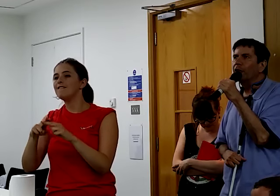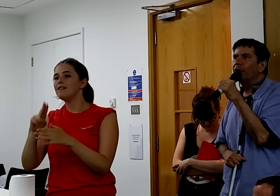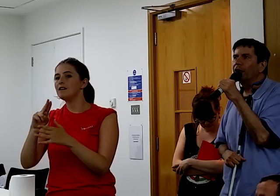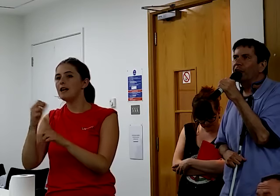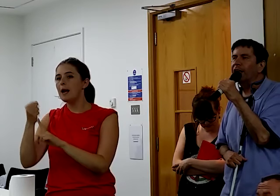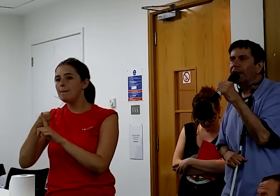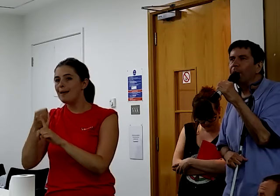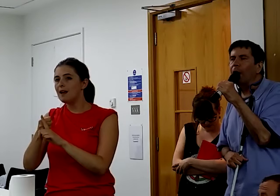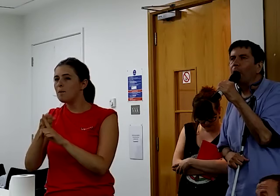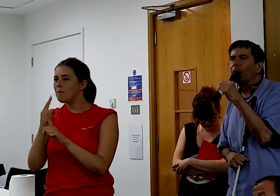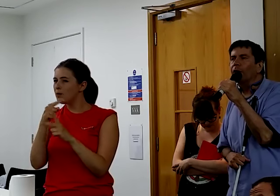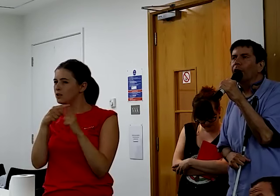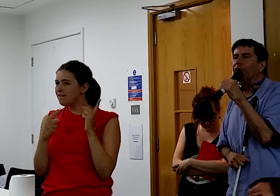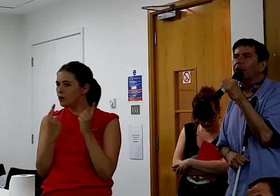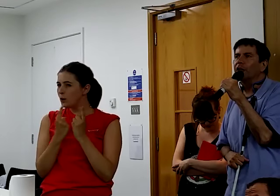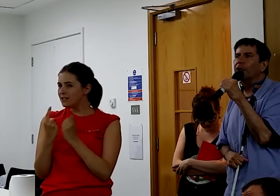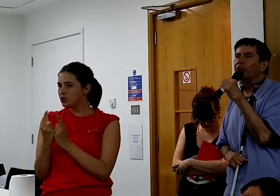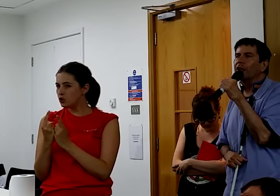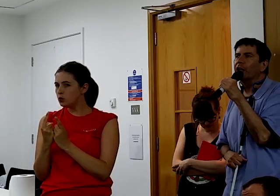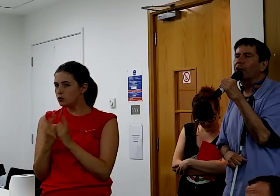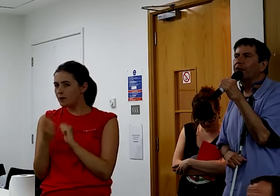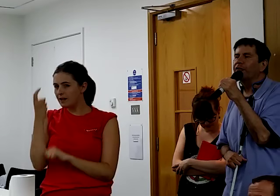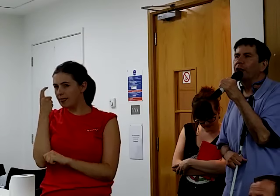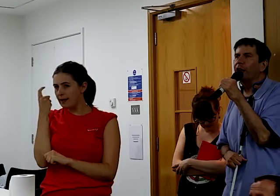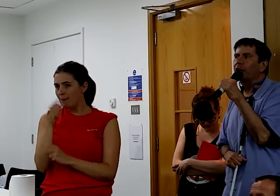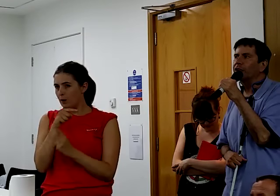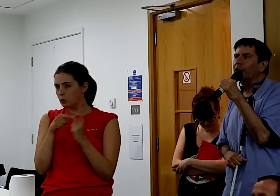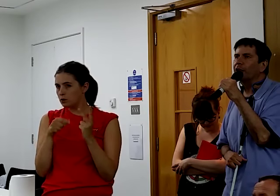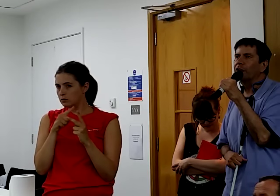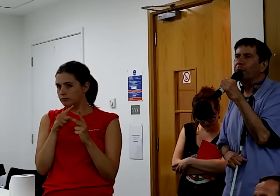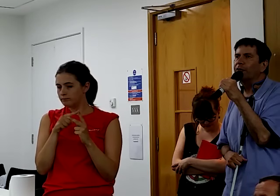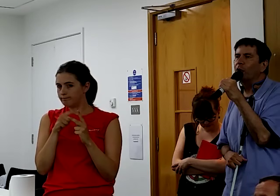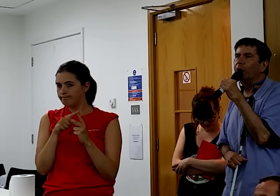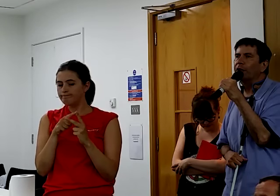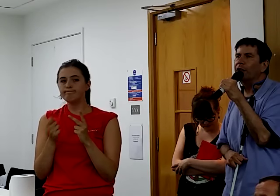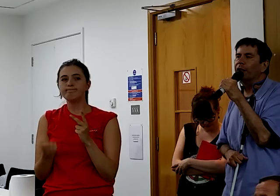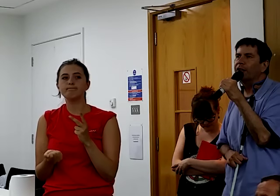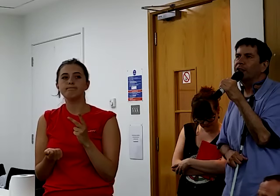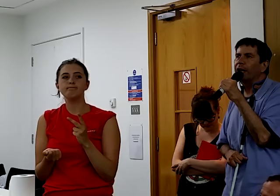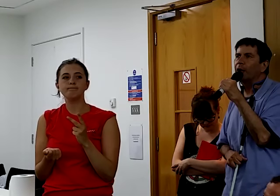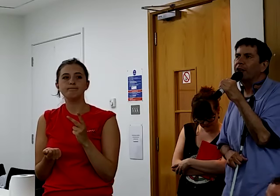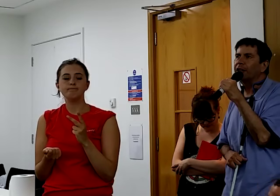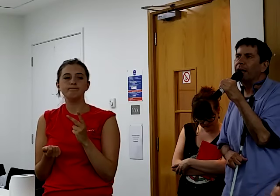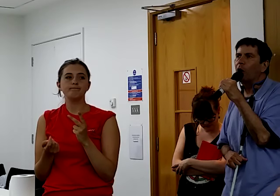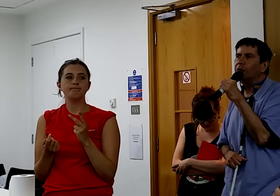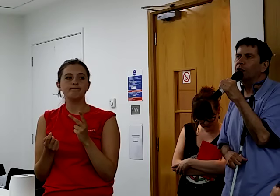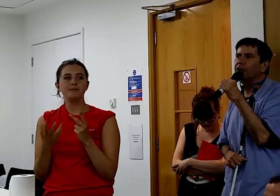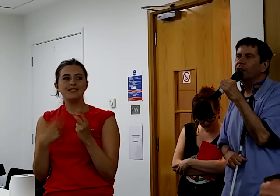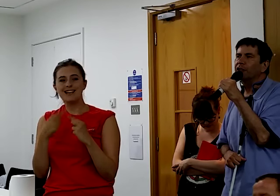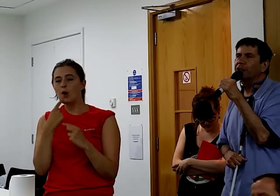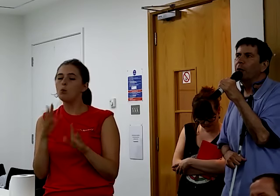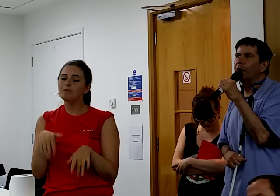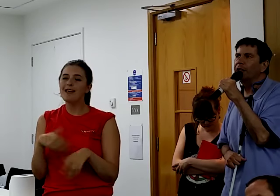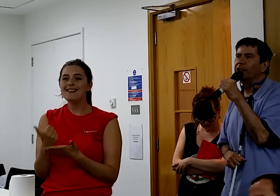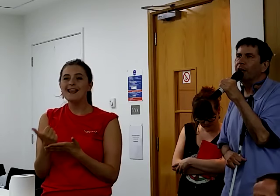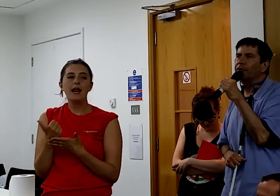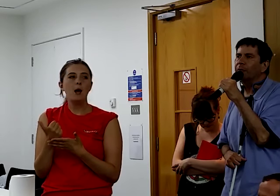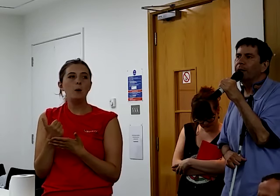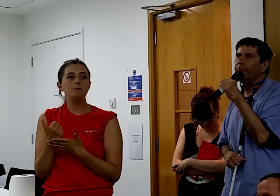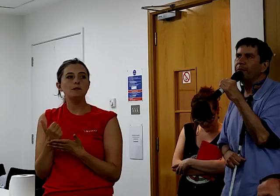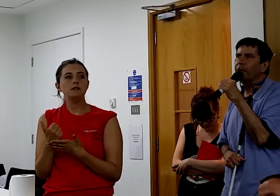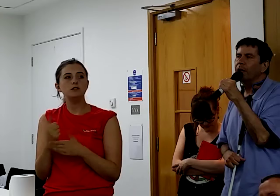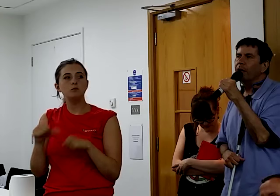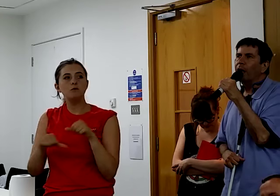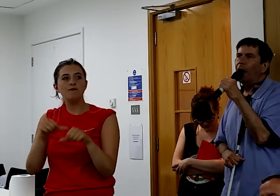worth thinking about that kind of I'd like to put forward and then say how I think that helps us see where we need